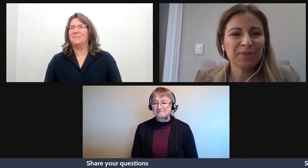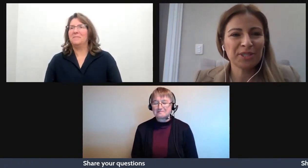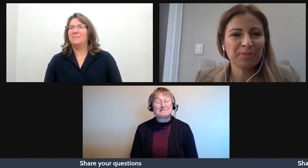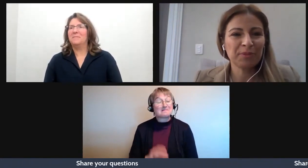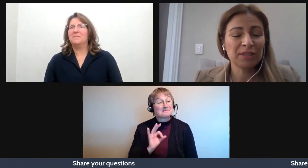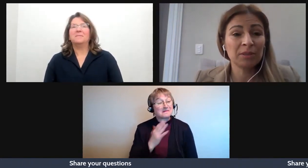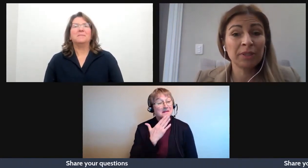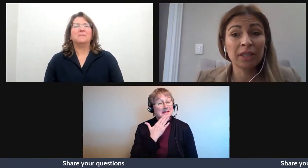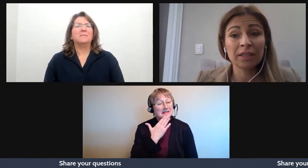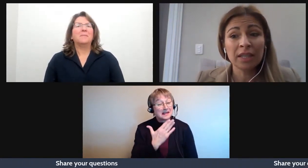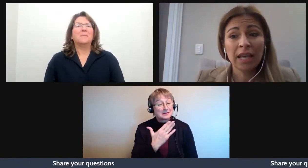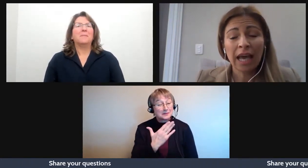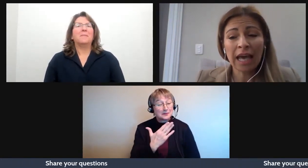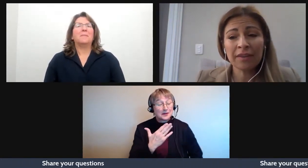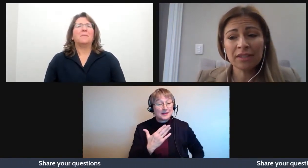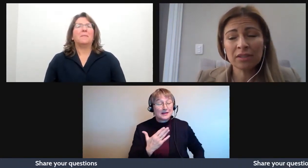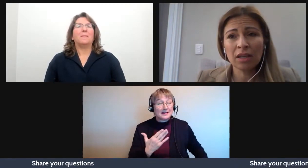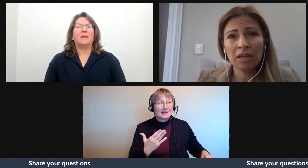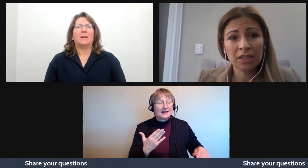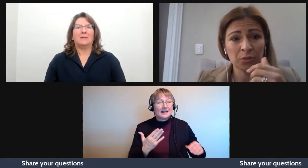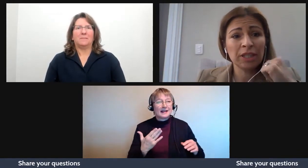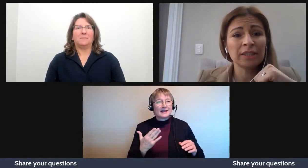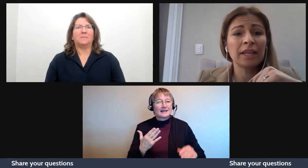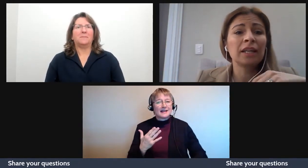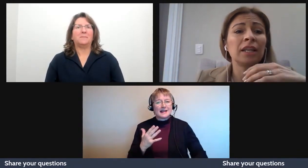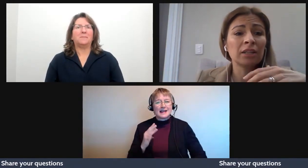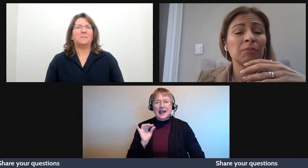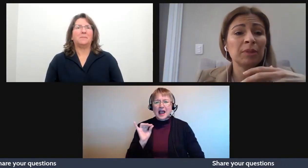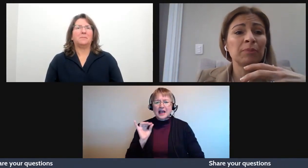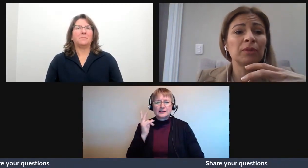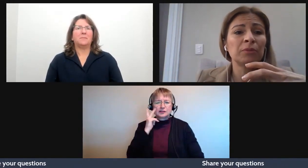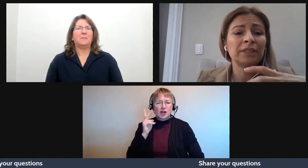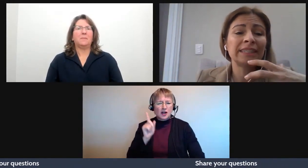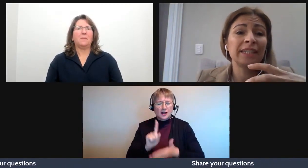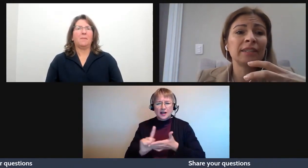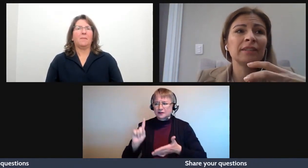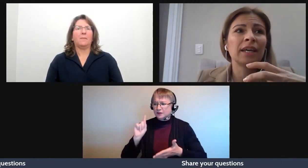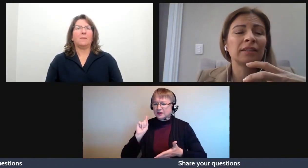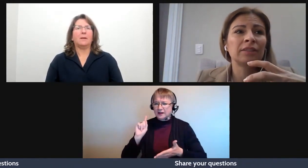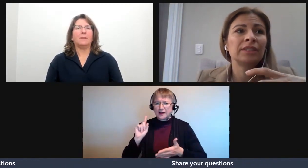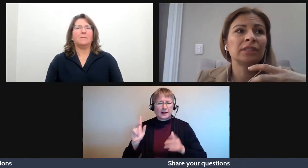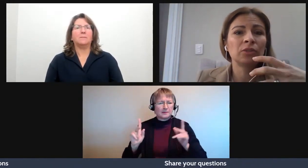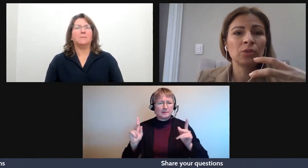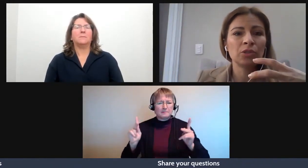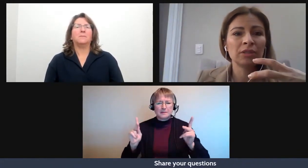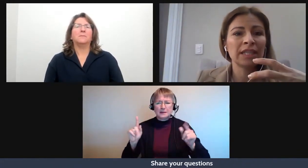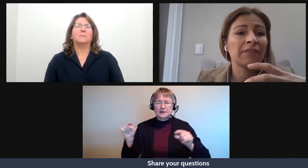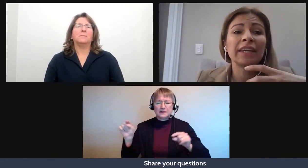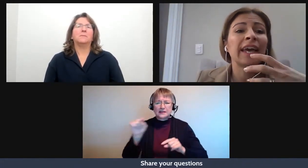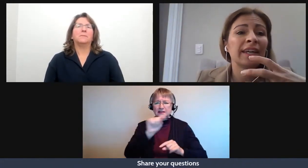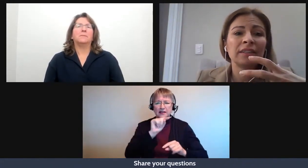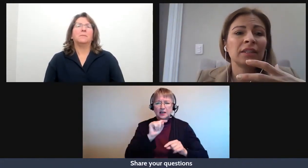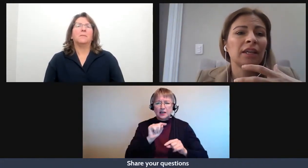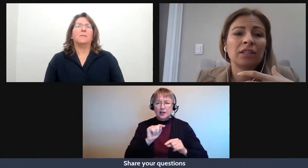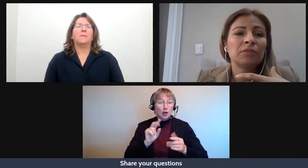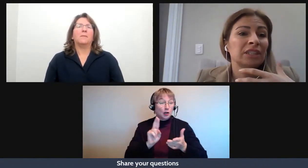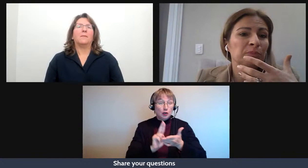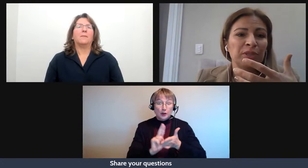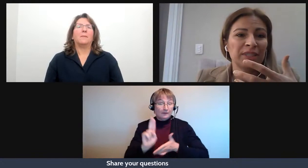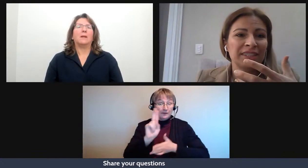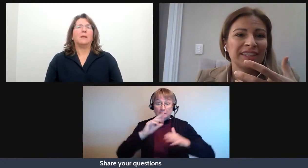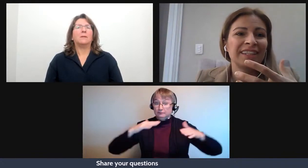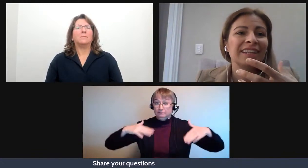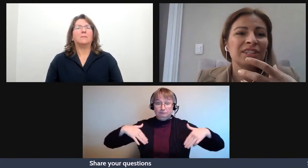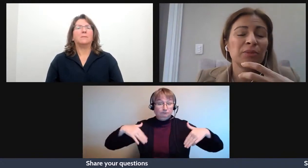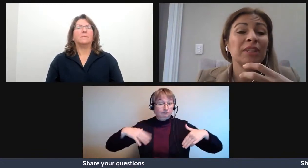Thank you very much, Professor, because I saw last week that a lot of people were saying that their institutions haven't had any kind